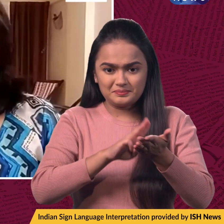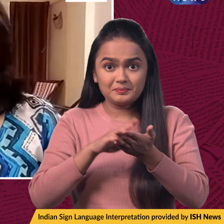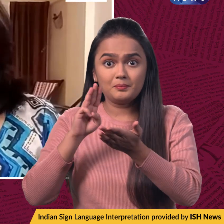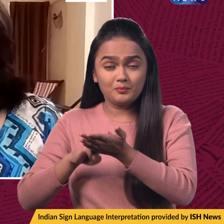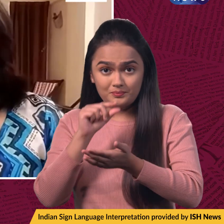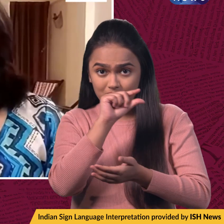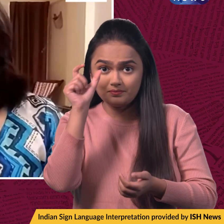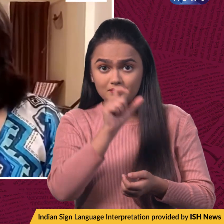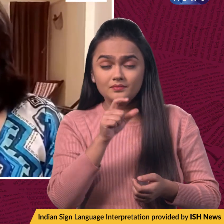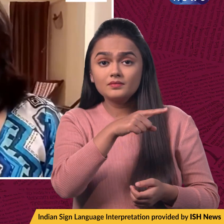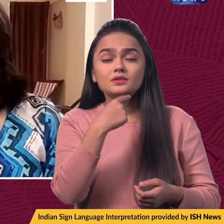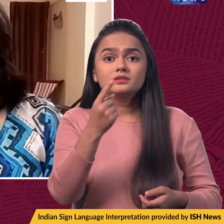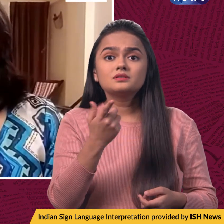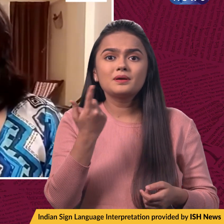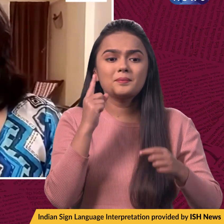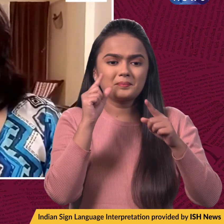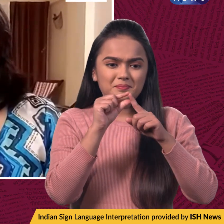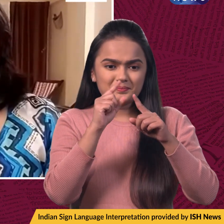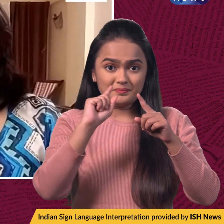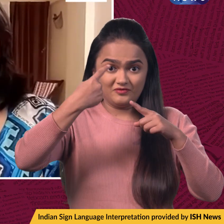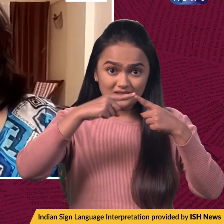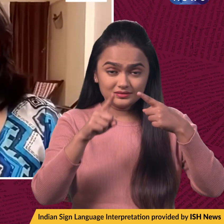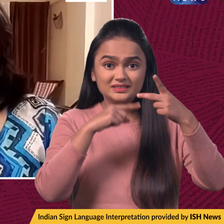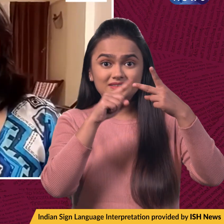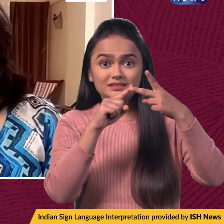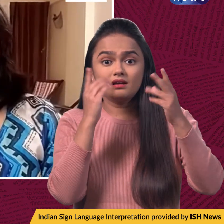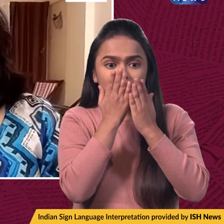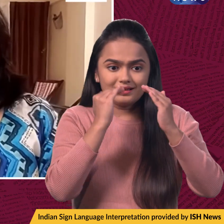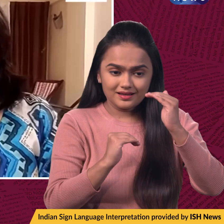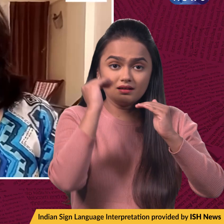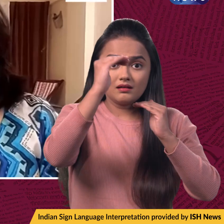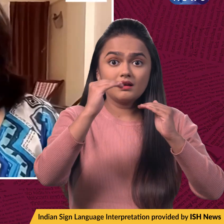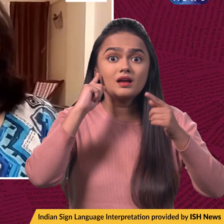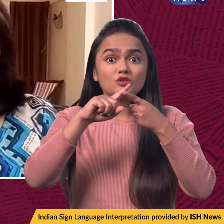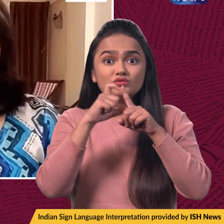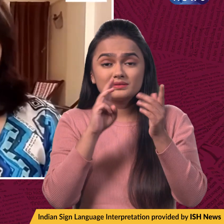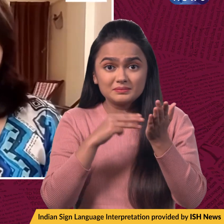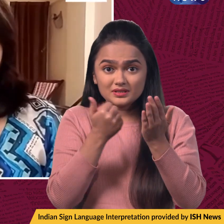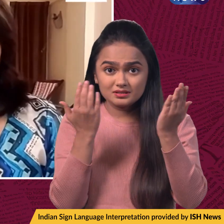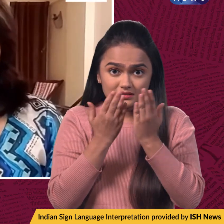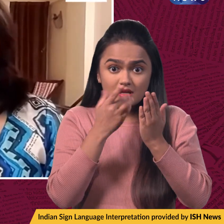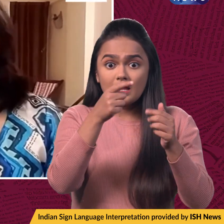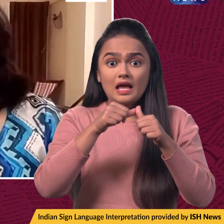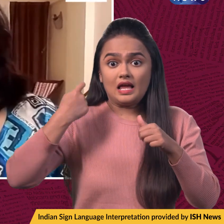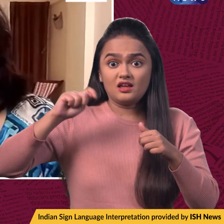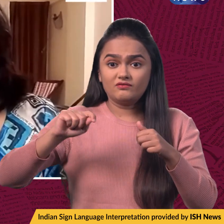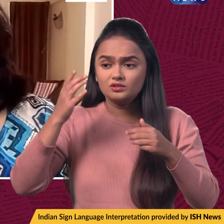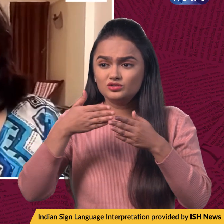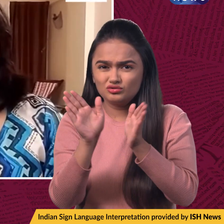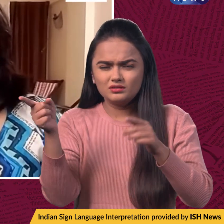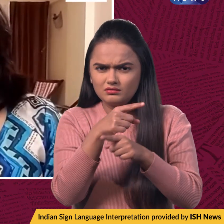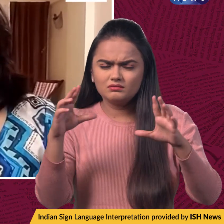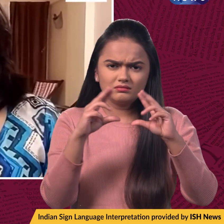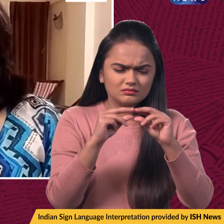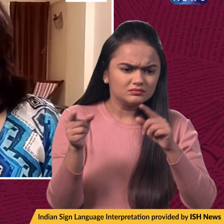Basavaraj Bommai and Primary and Secondary Education Minister B.V. Nagesh held a meeting with the Advocate General today to discuss the